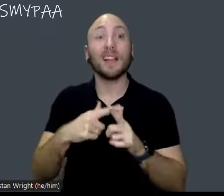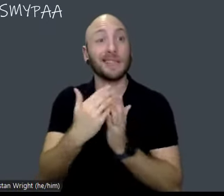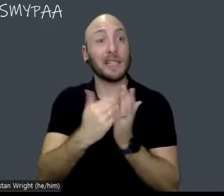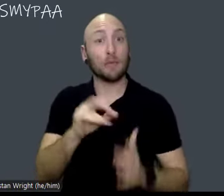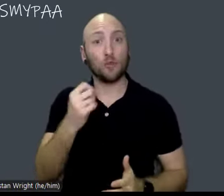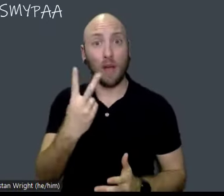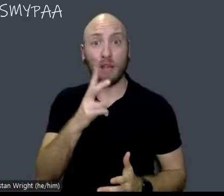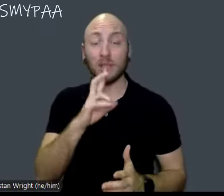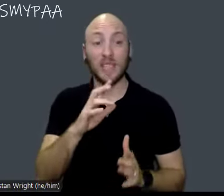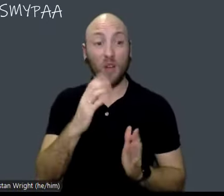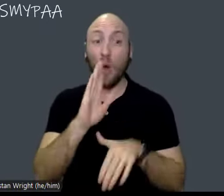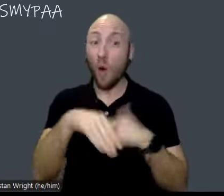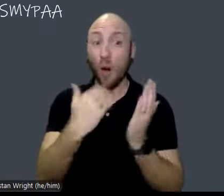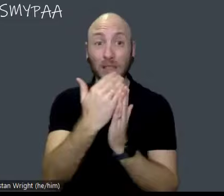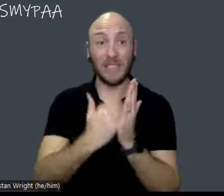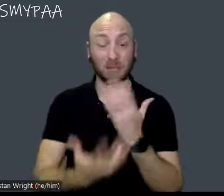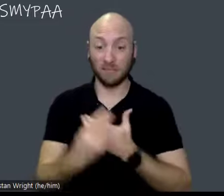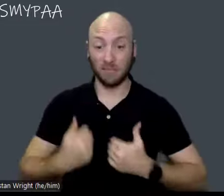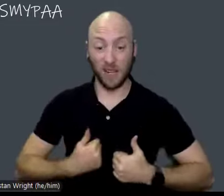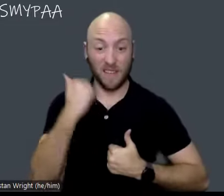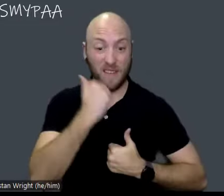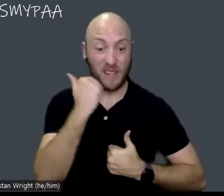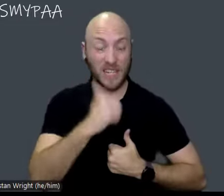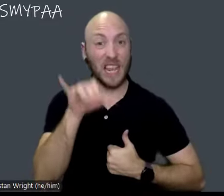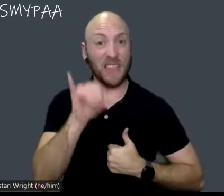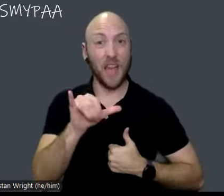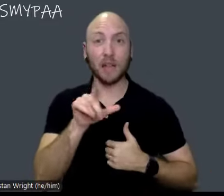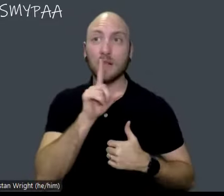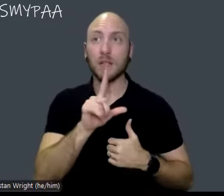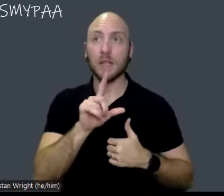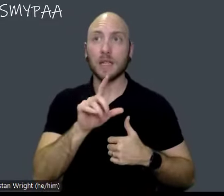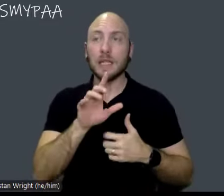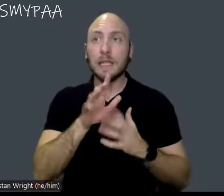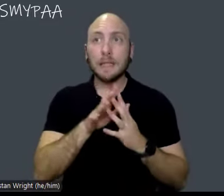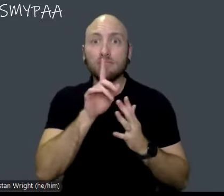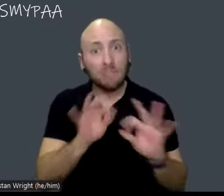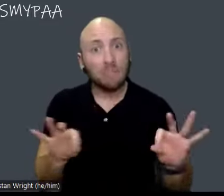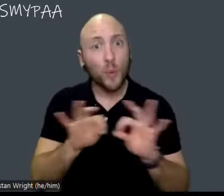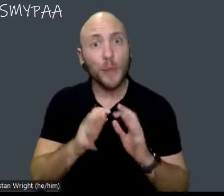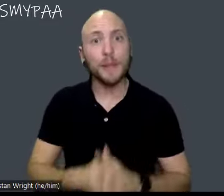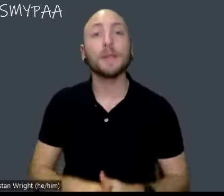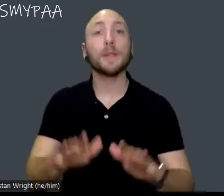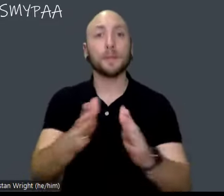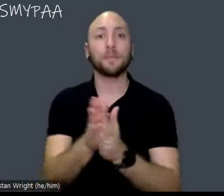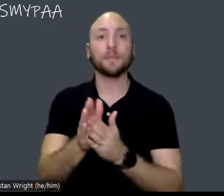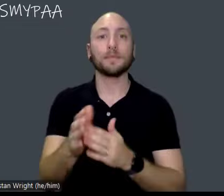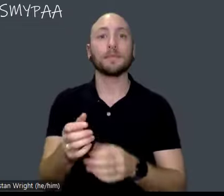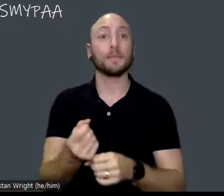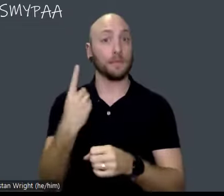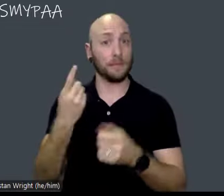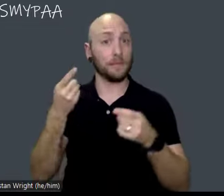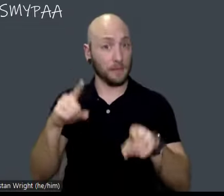my affairs. You know, it is a very important thing. Then I last year I participated